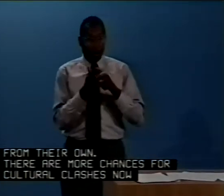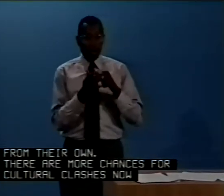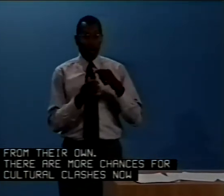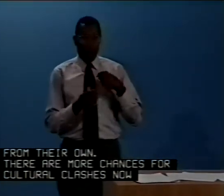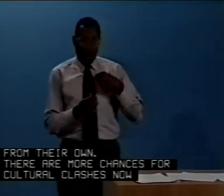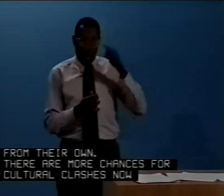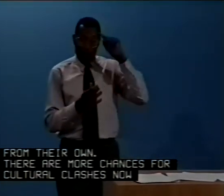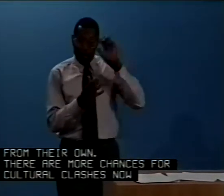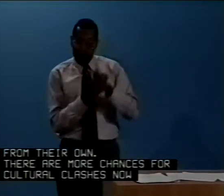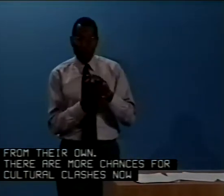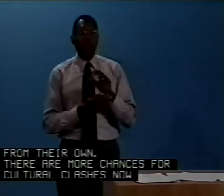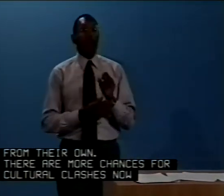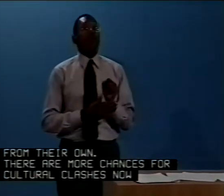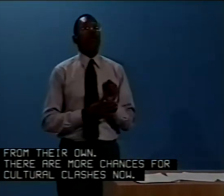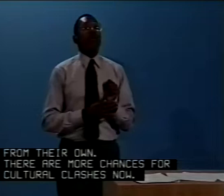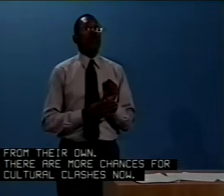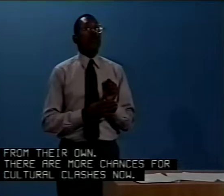What this means, I believe,